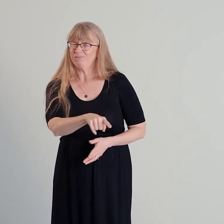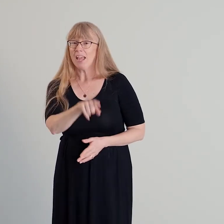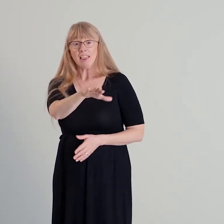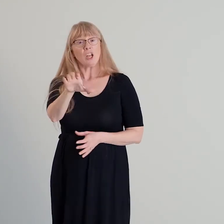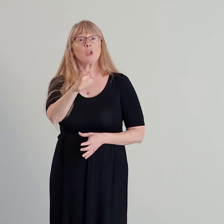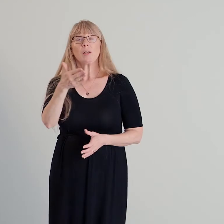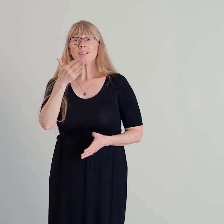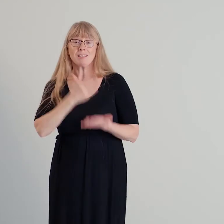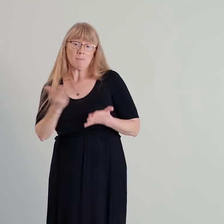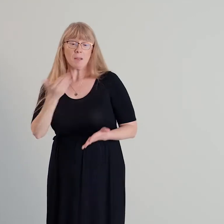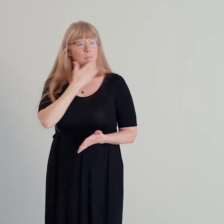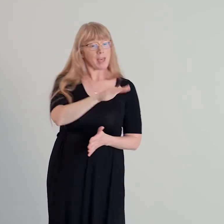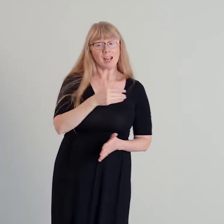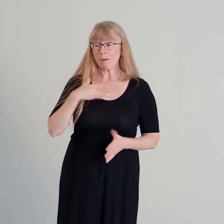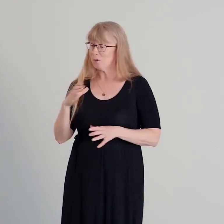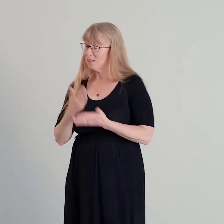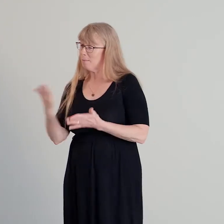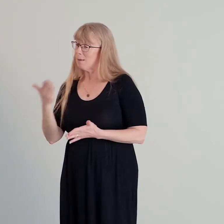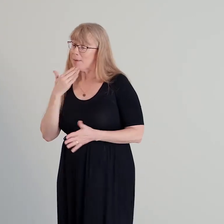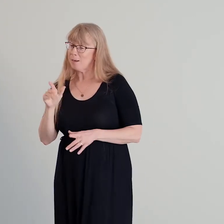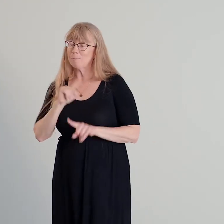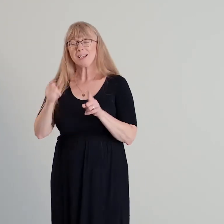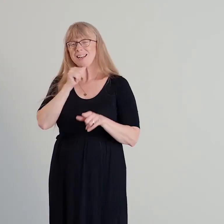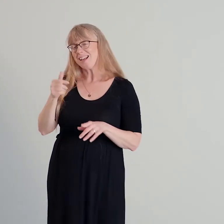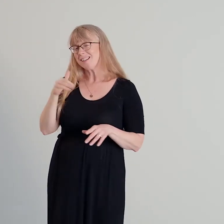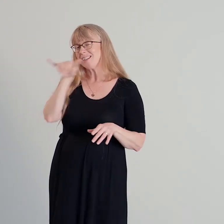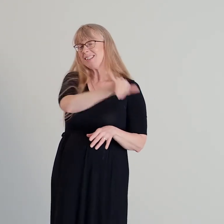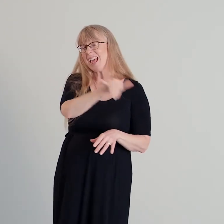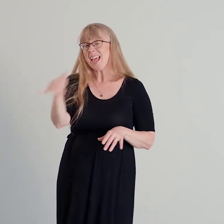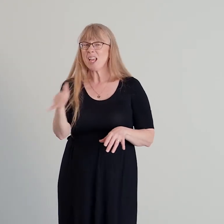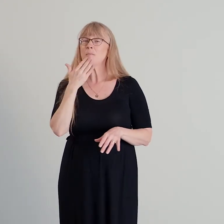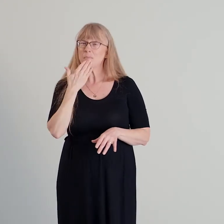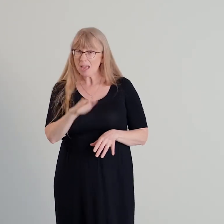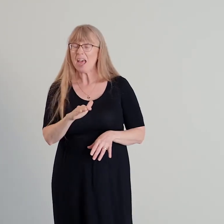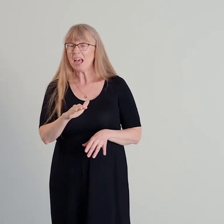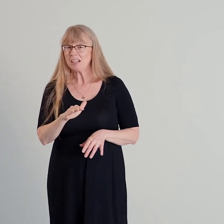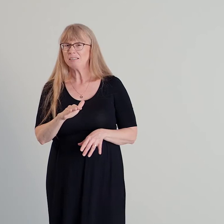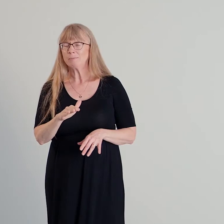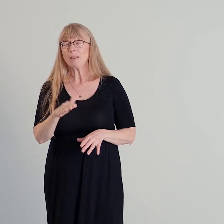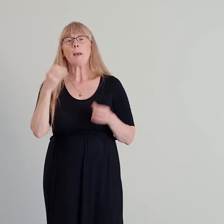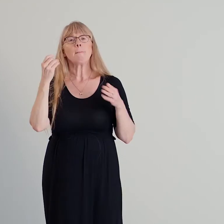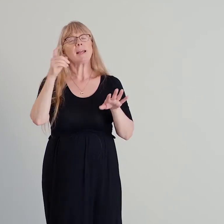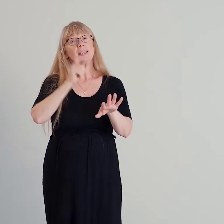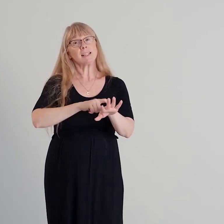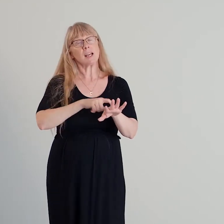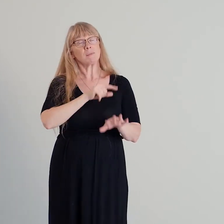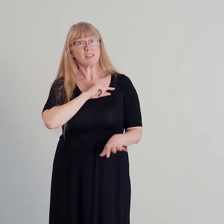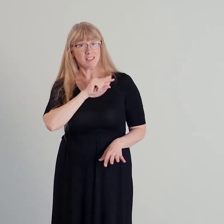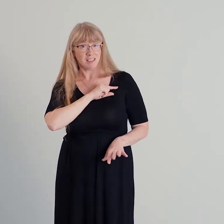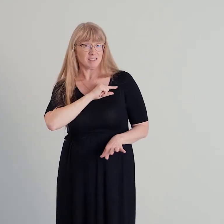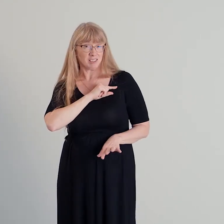doing something bad and I'm doing something bad, but I'm not doing something as bad as they are. And so oftentimes that